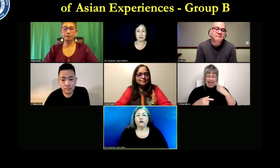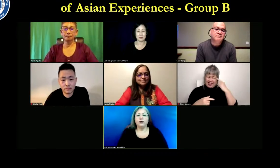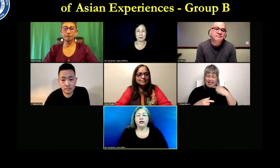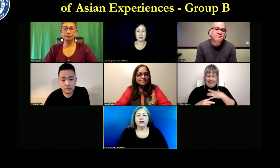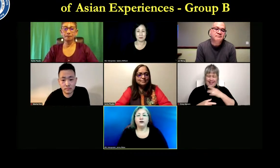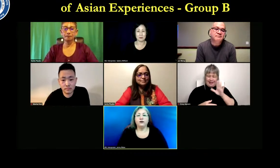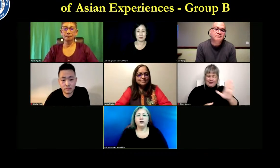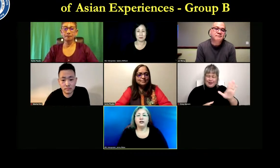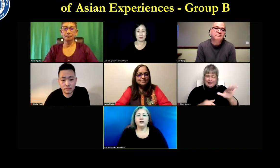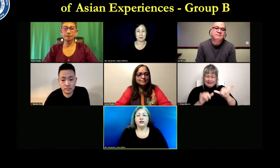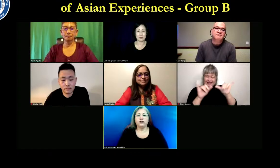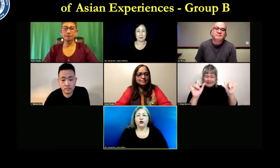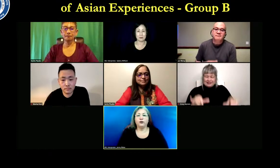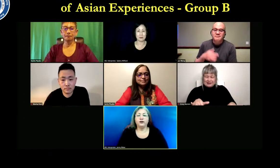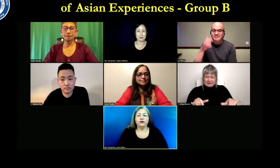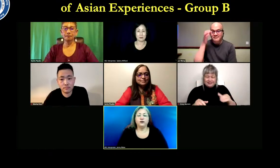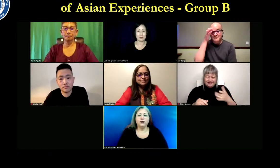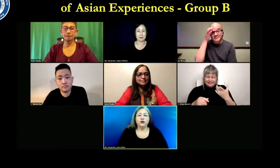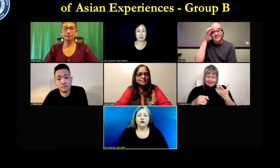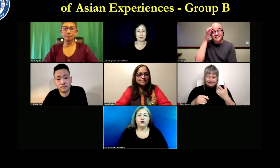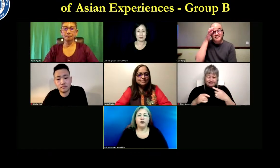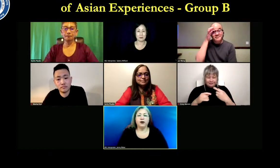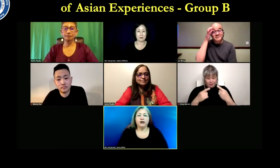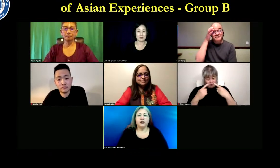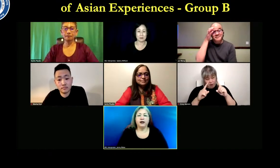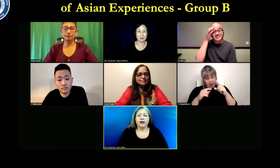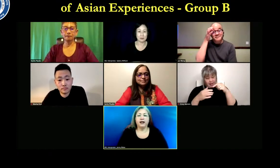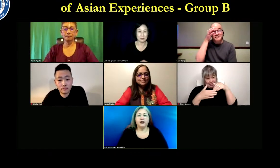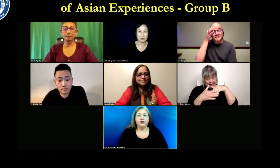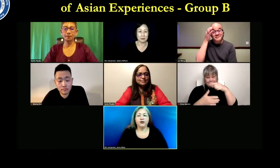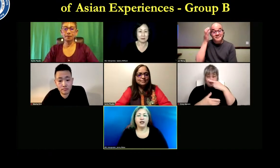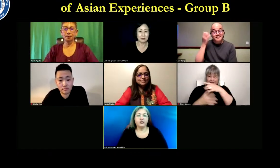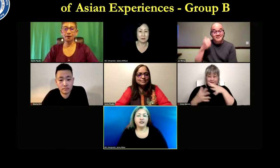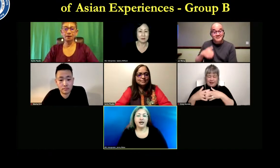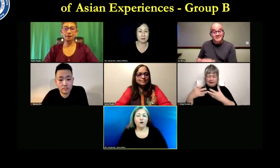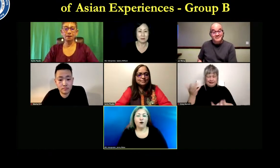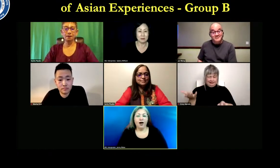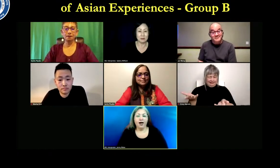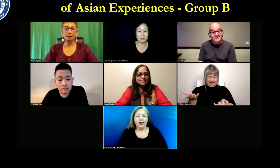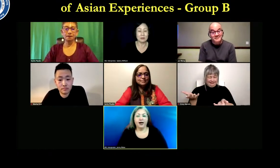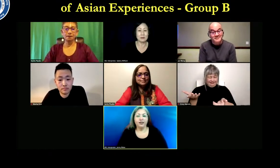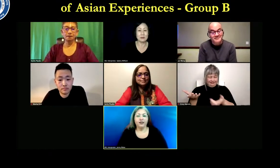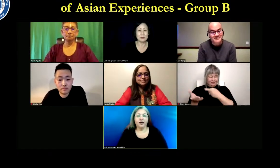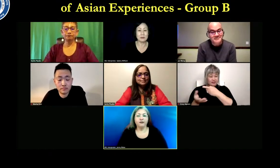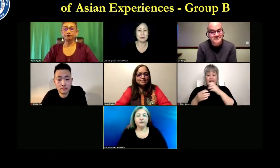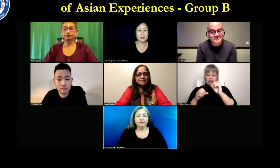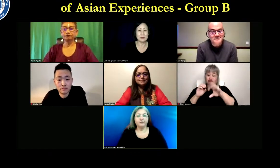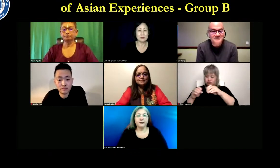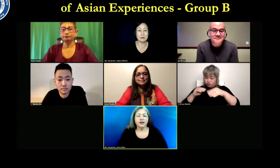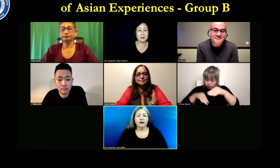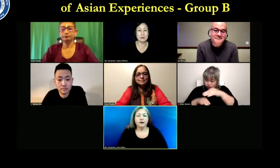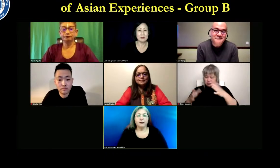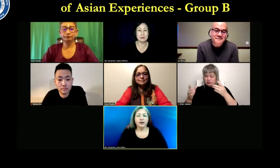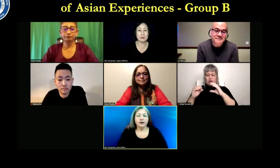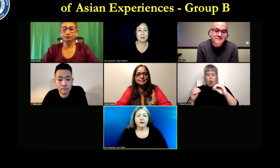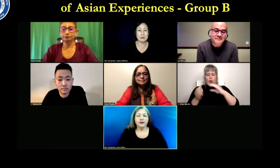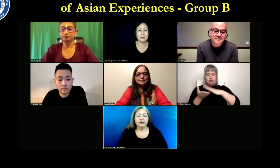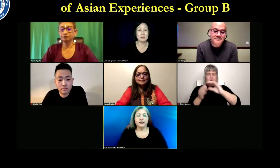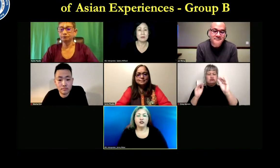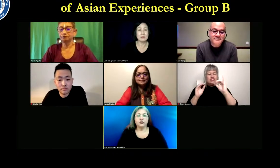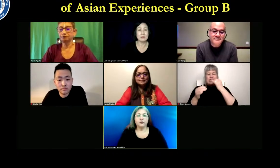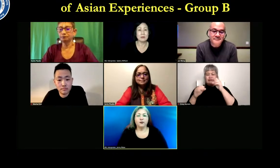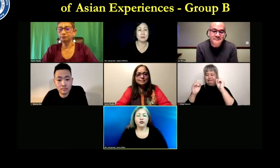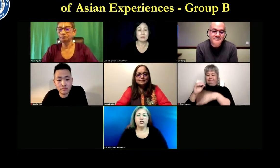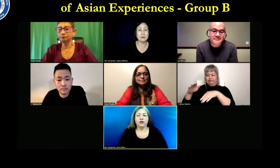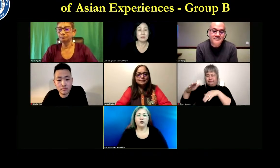they were really, really determined to move to America. And I couldn't understand why. I thought, maybe